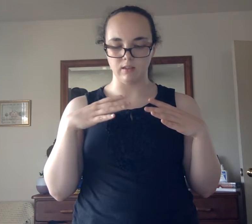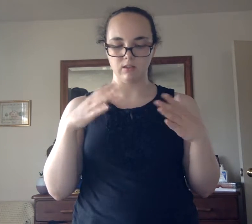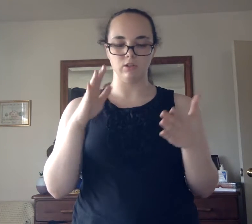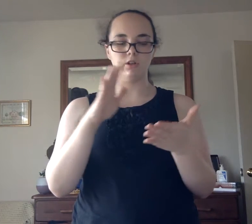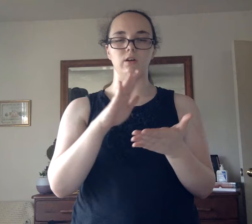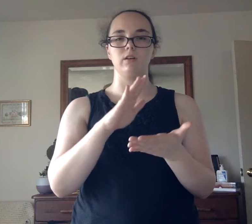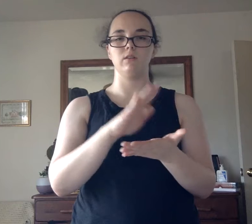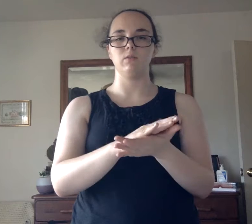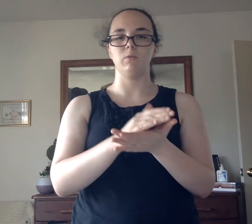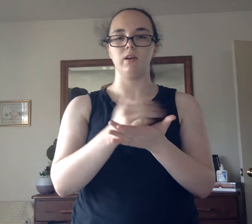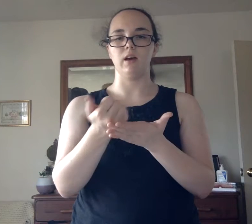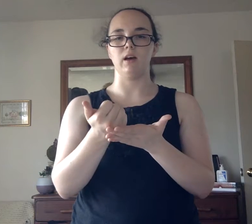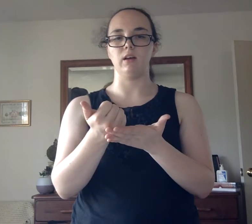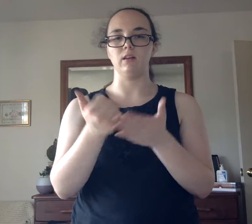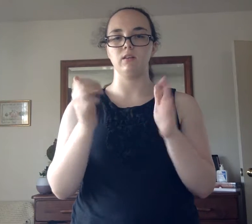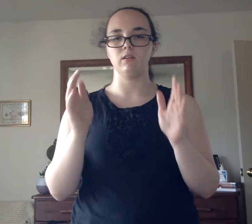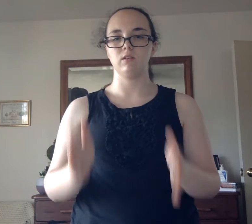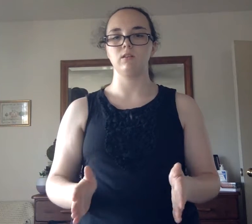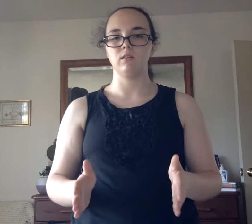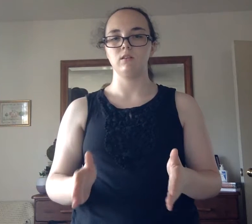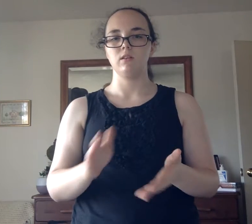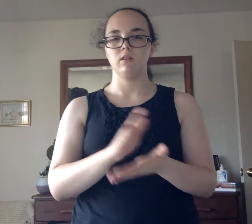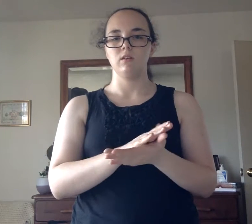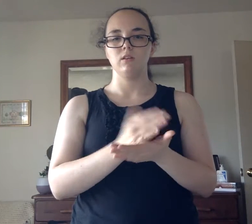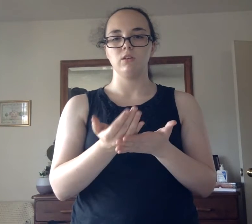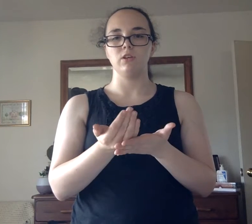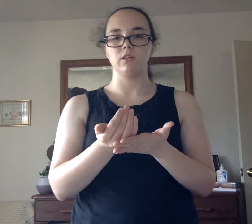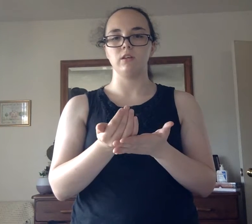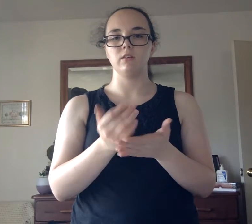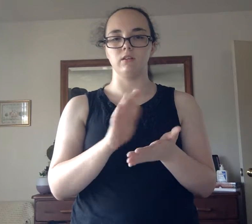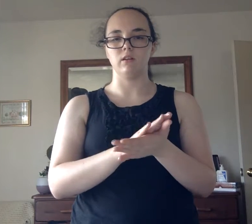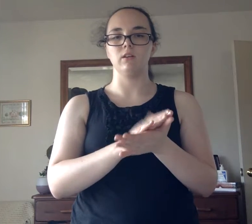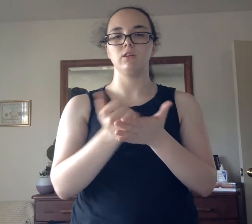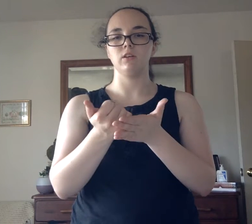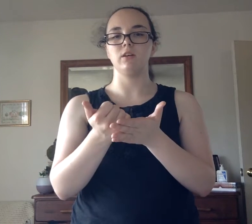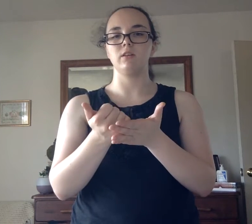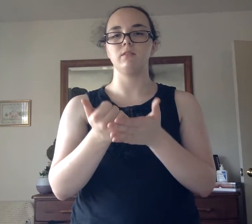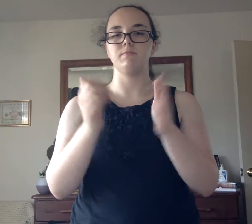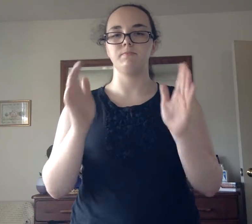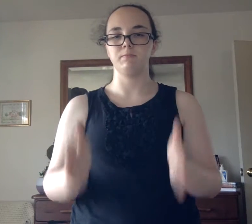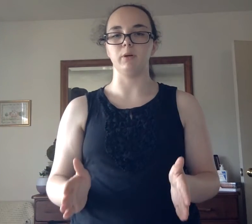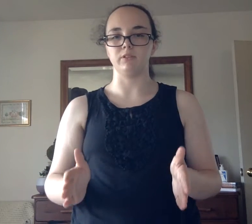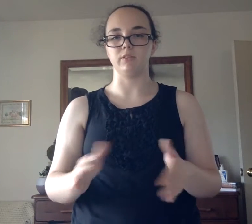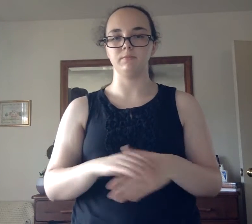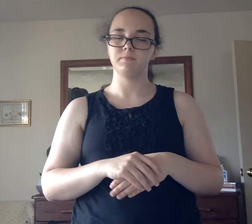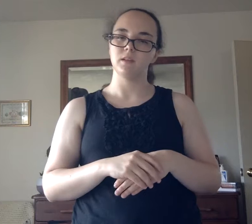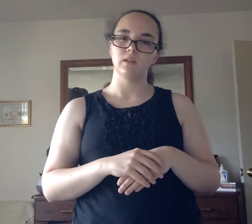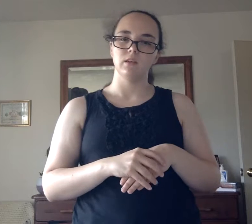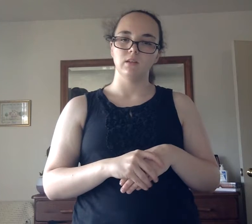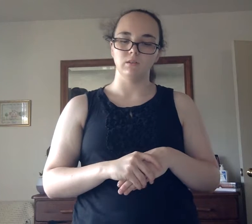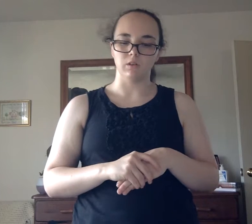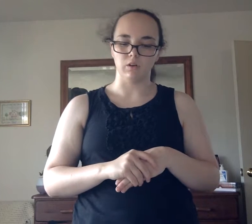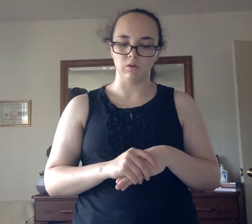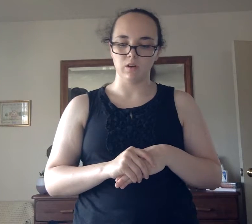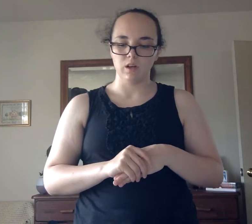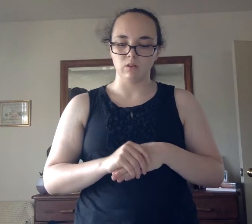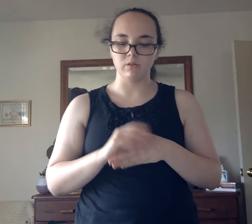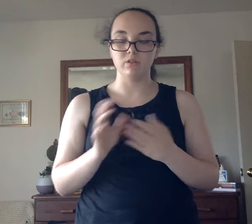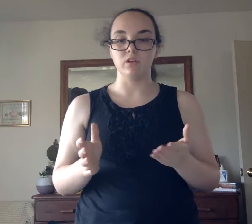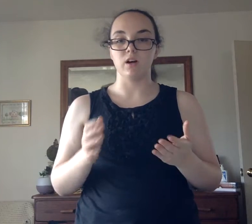And cook. We had cook or cook person. So those are